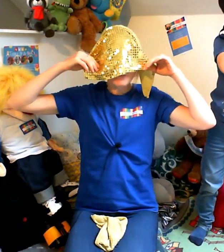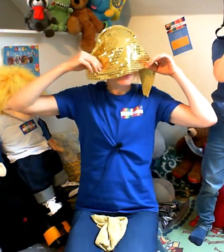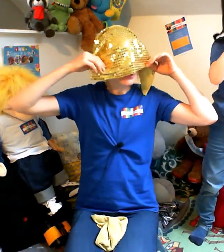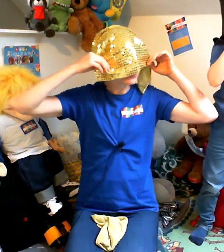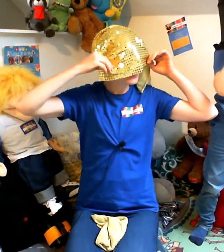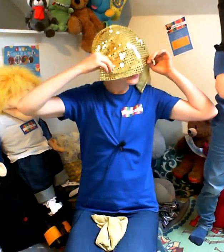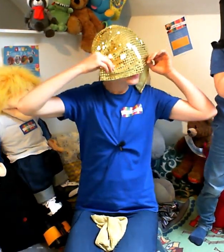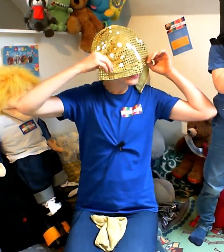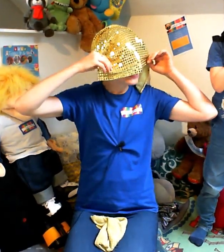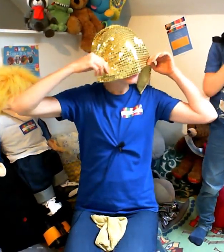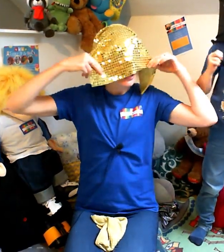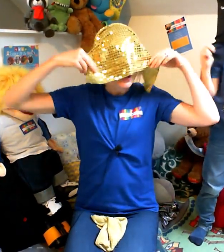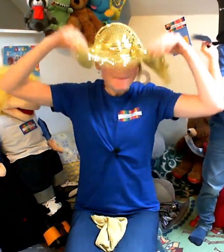peekaboo! Again,